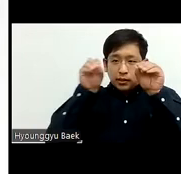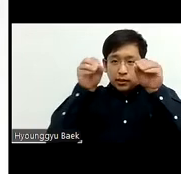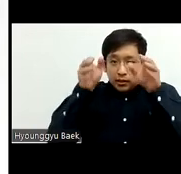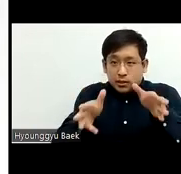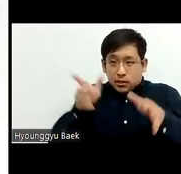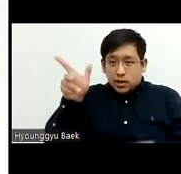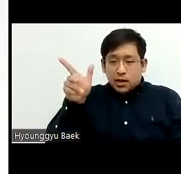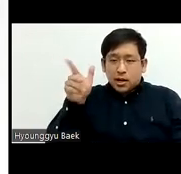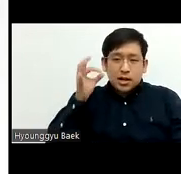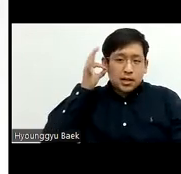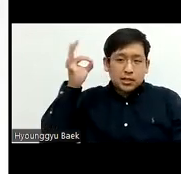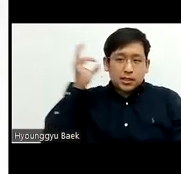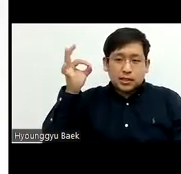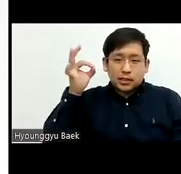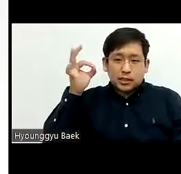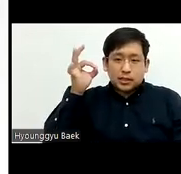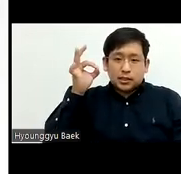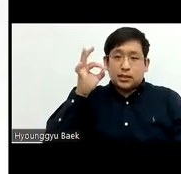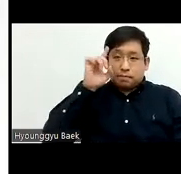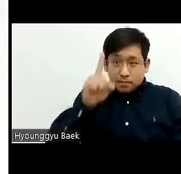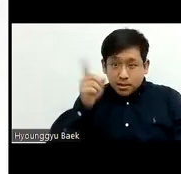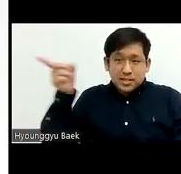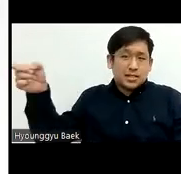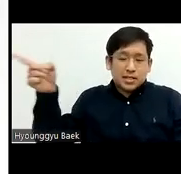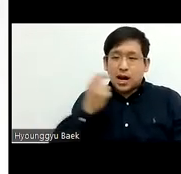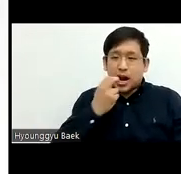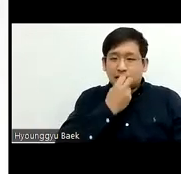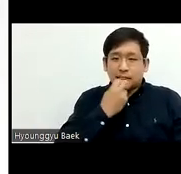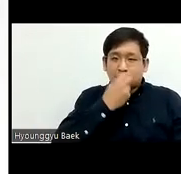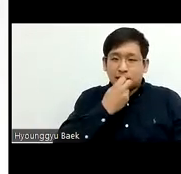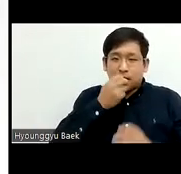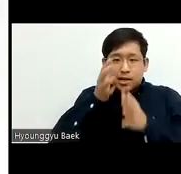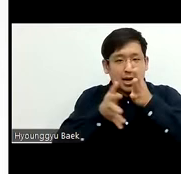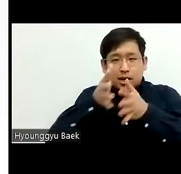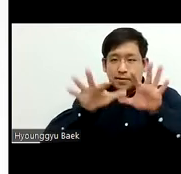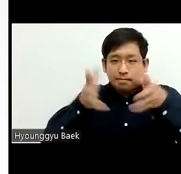the situation, we can see that most of the schools are